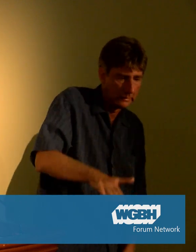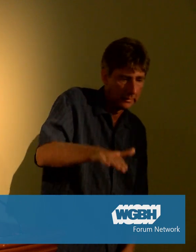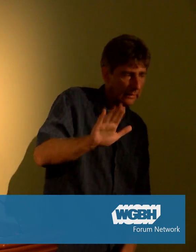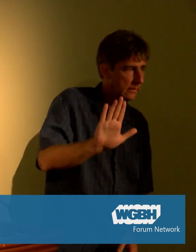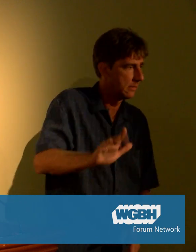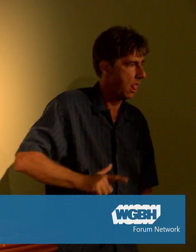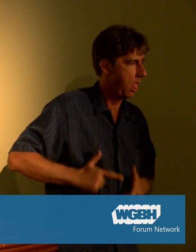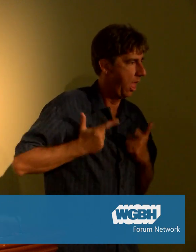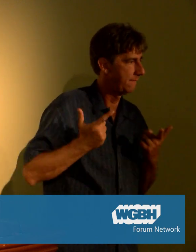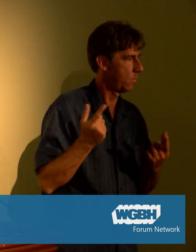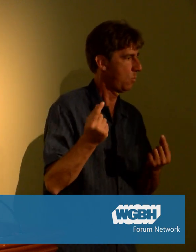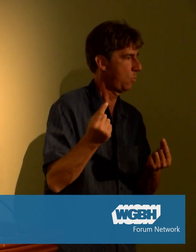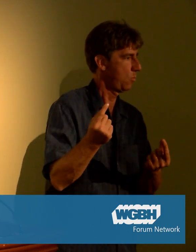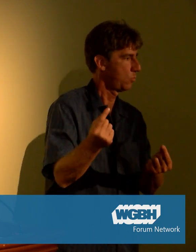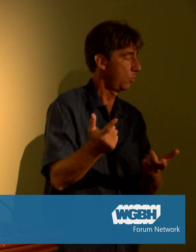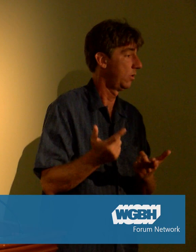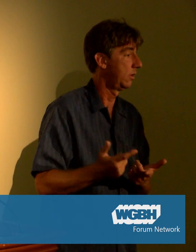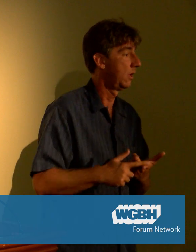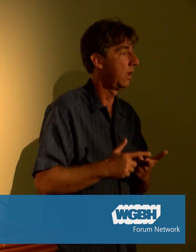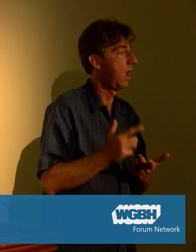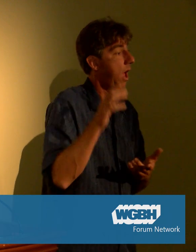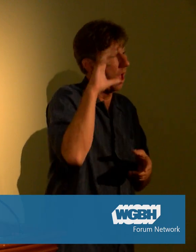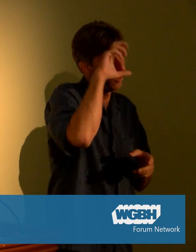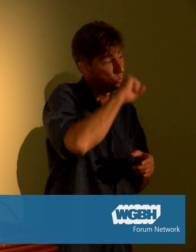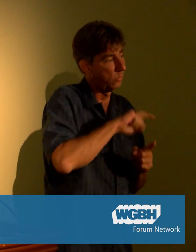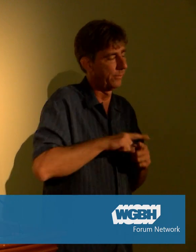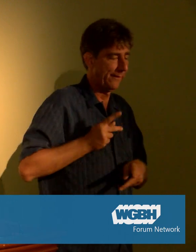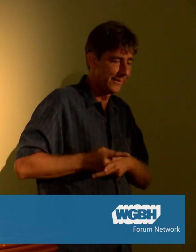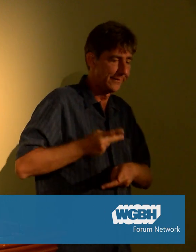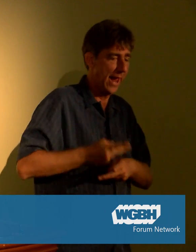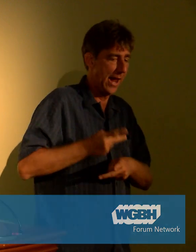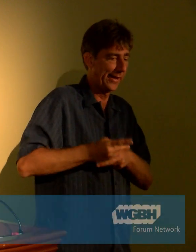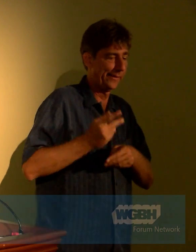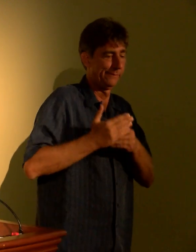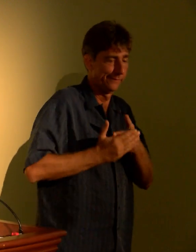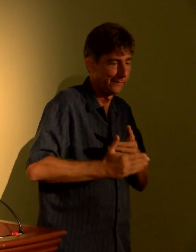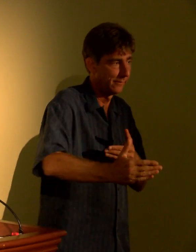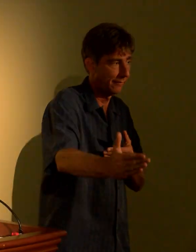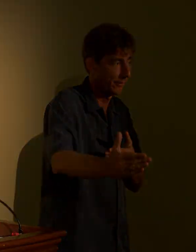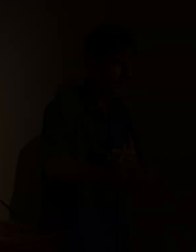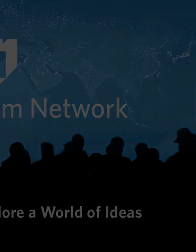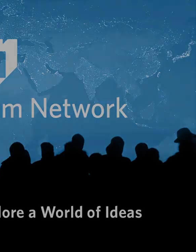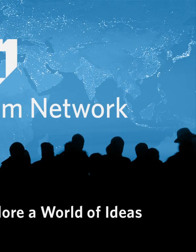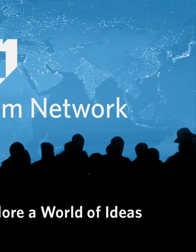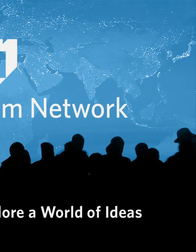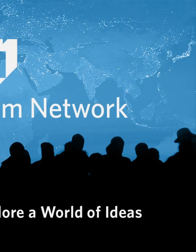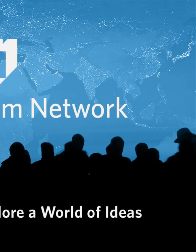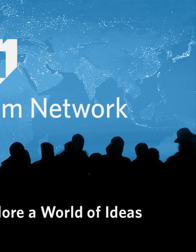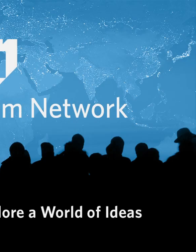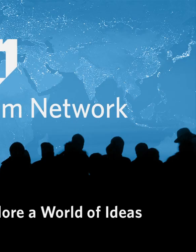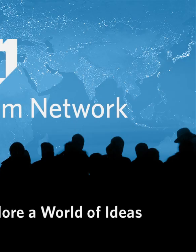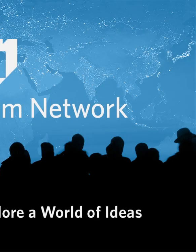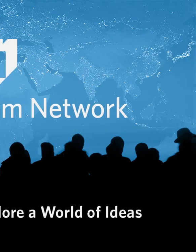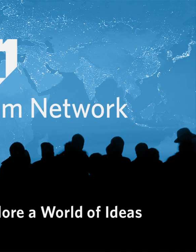probably imagined that he would always be with them. They couldn't have been farther from the truth.